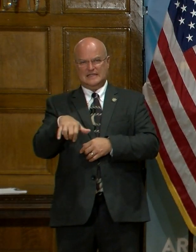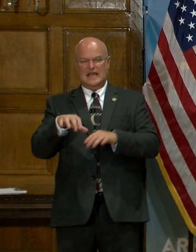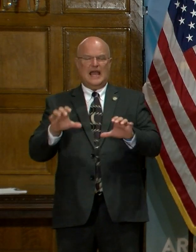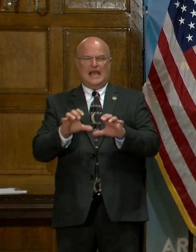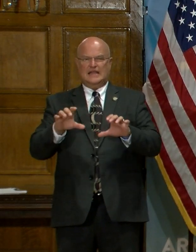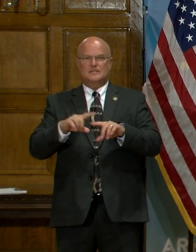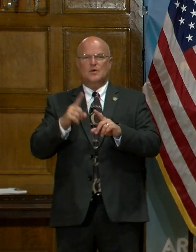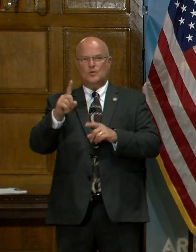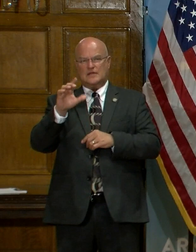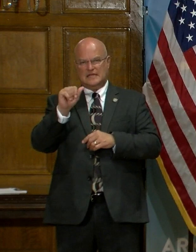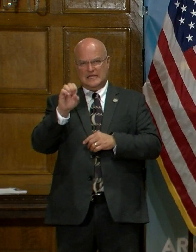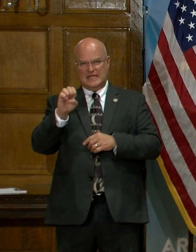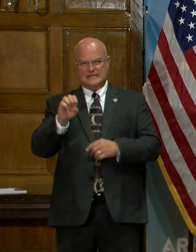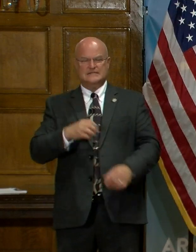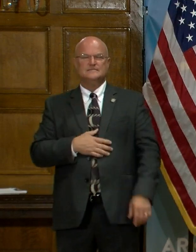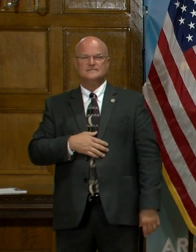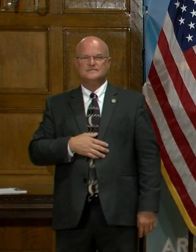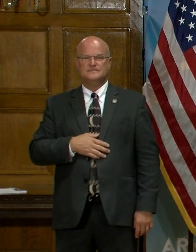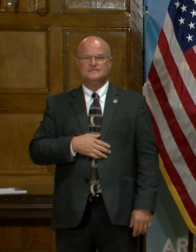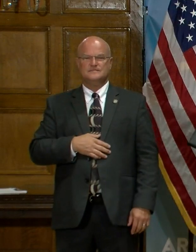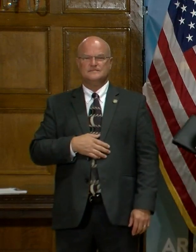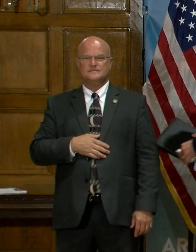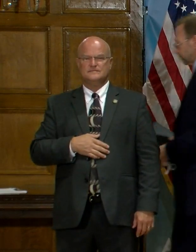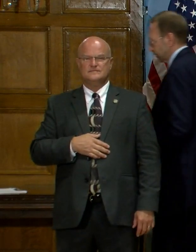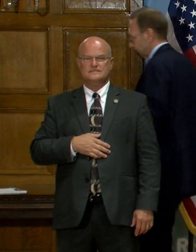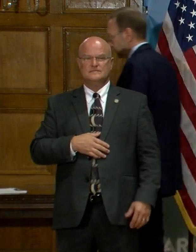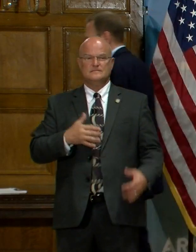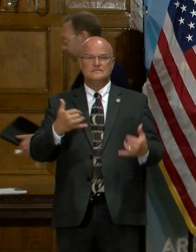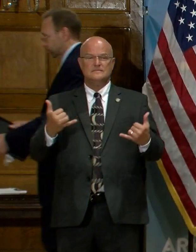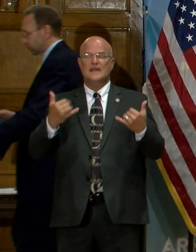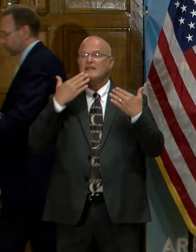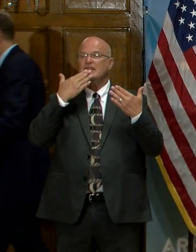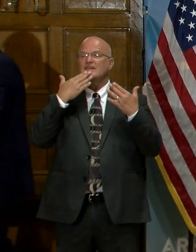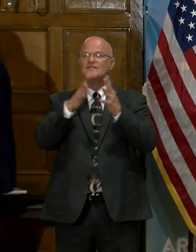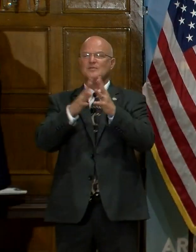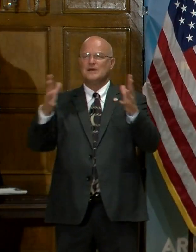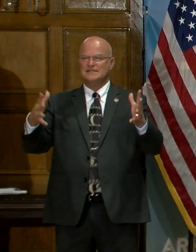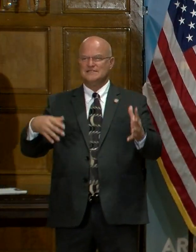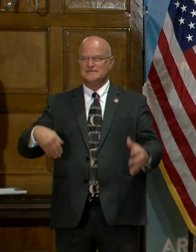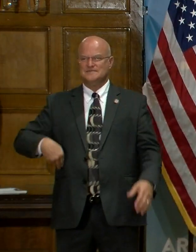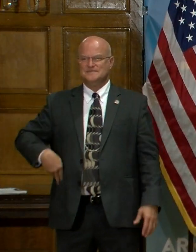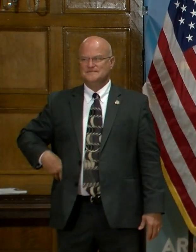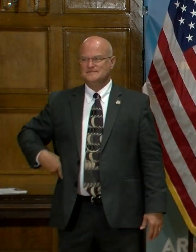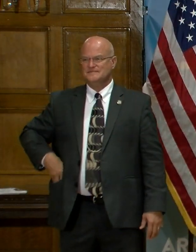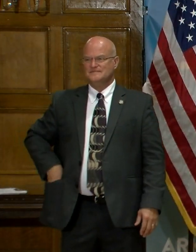not active case, but one case. With that, thank you very much.